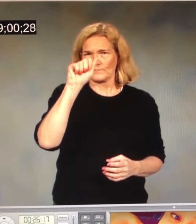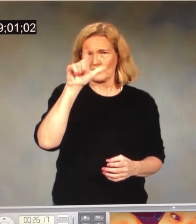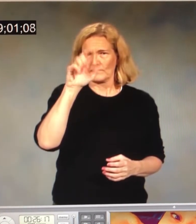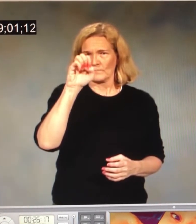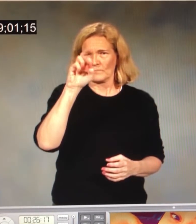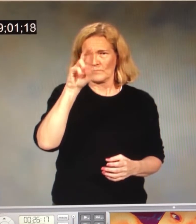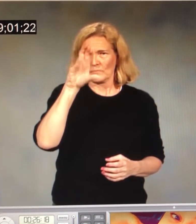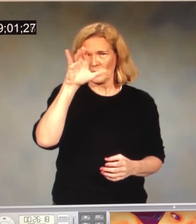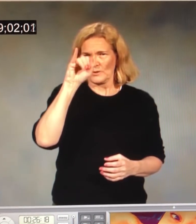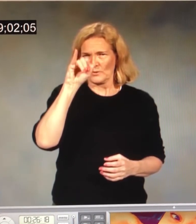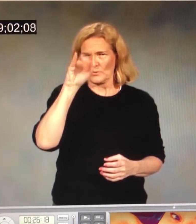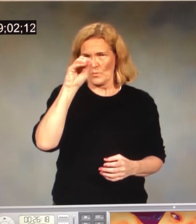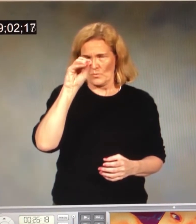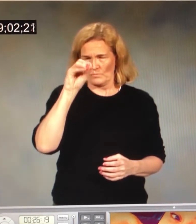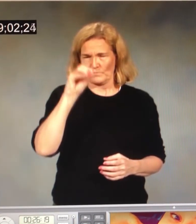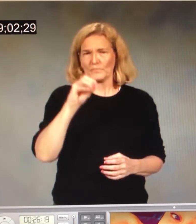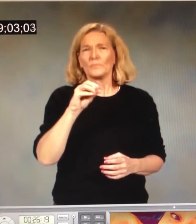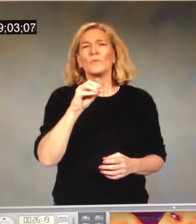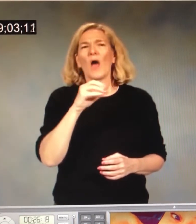Lonnie